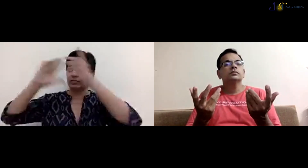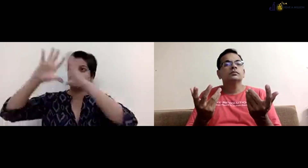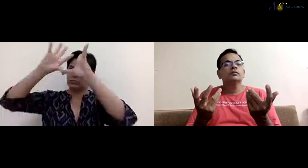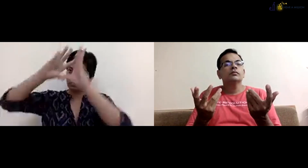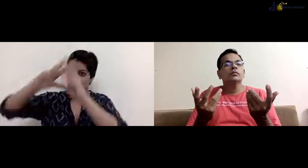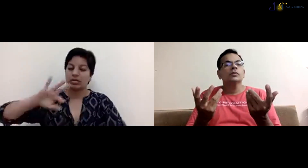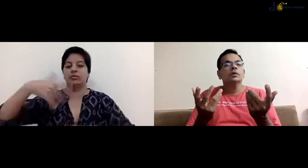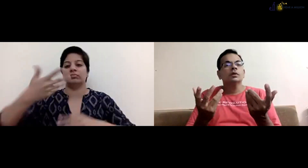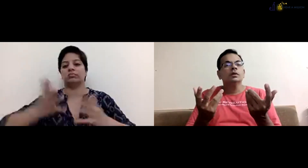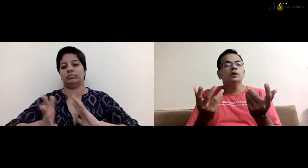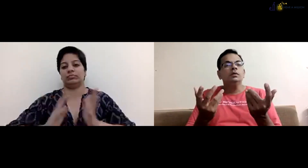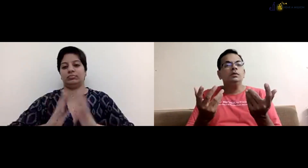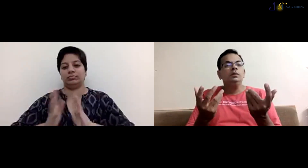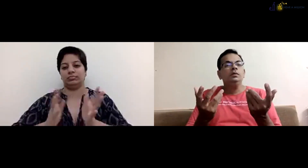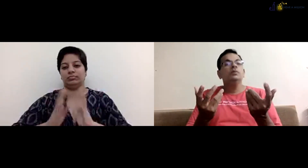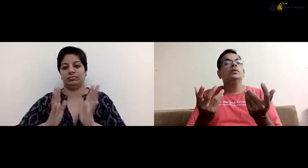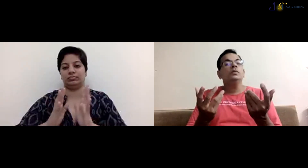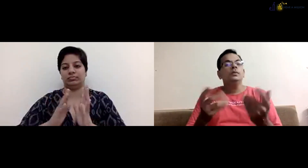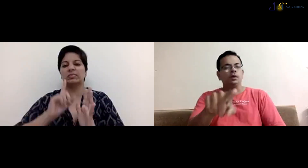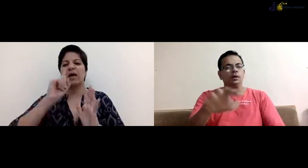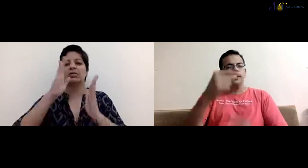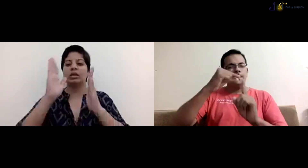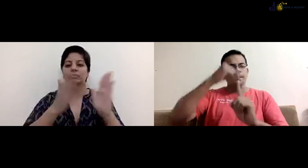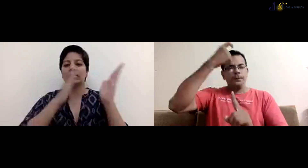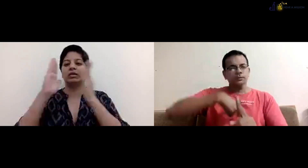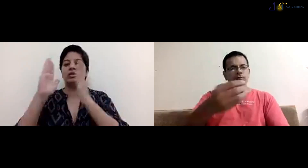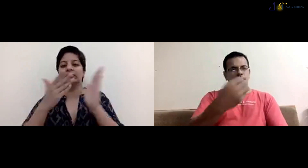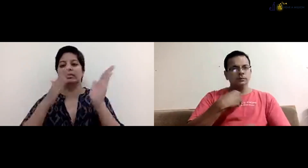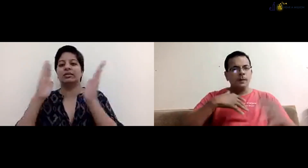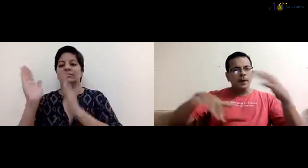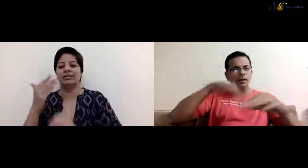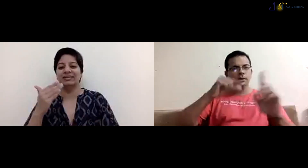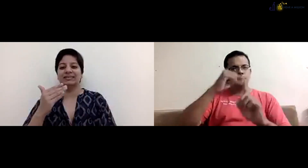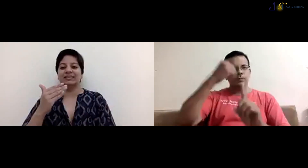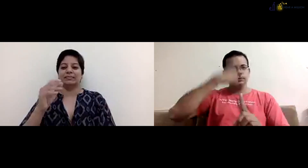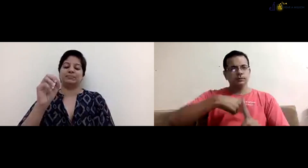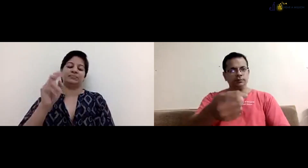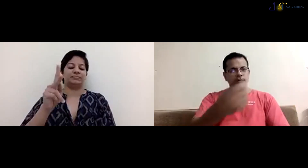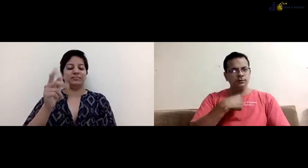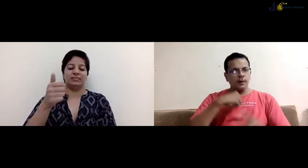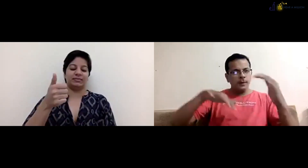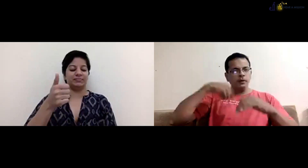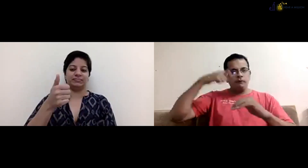the on the black screen when the subtitles will be over there. So I have to see in